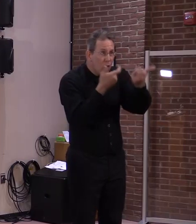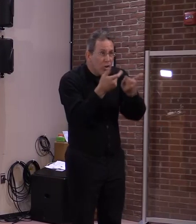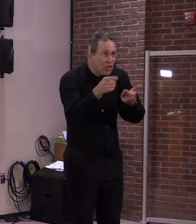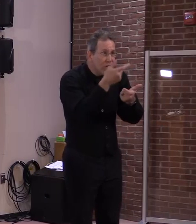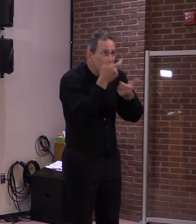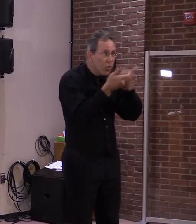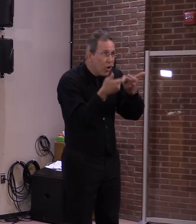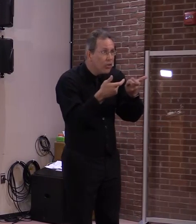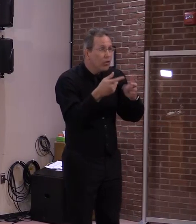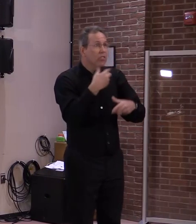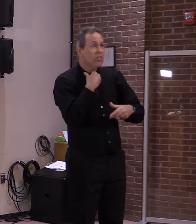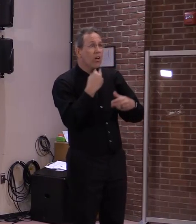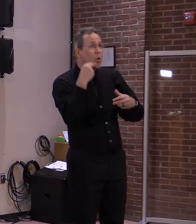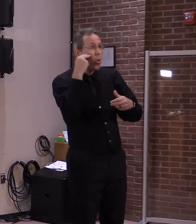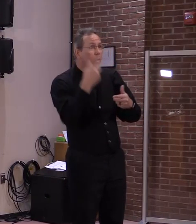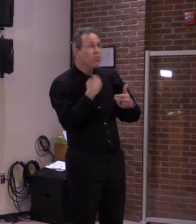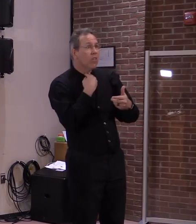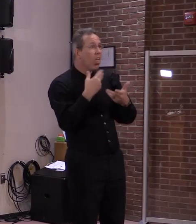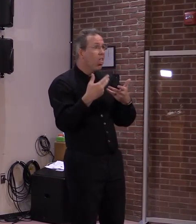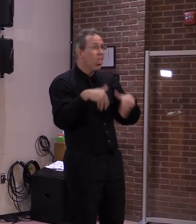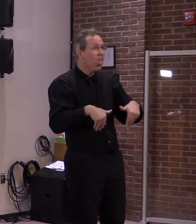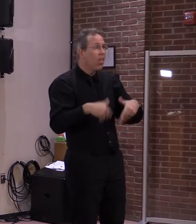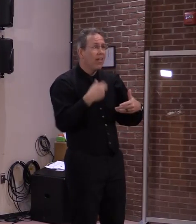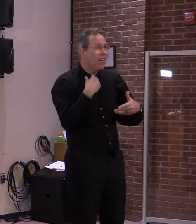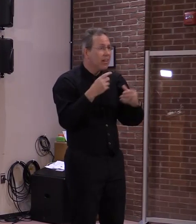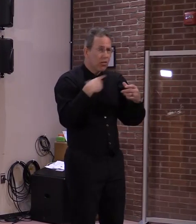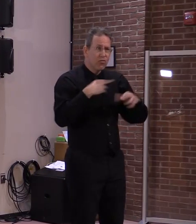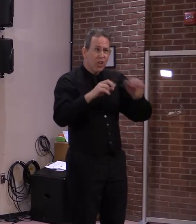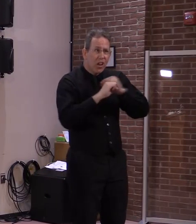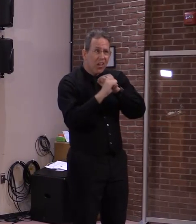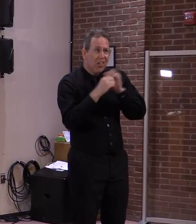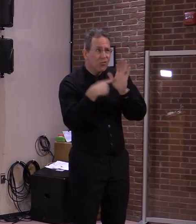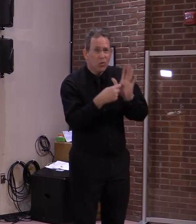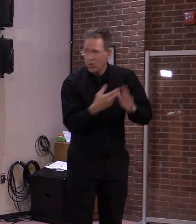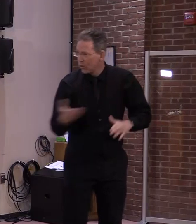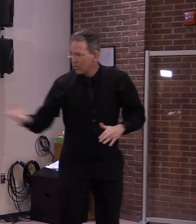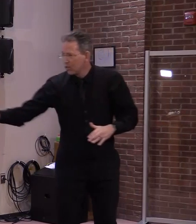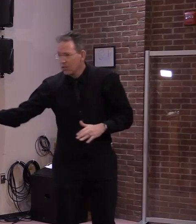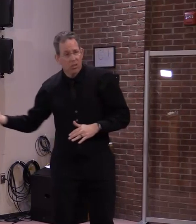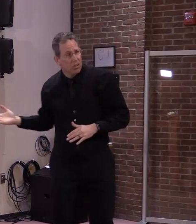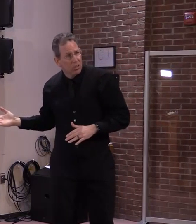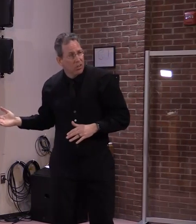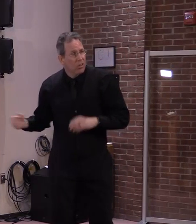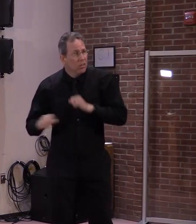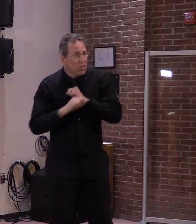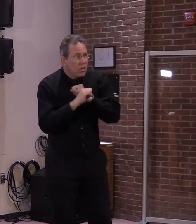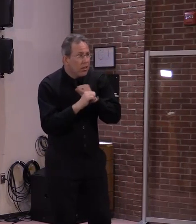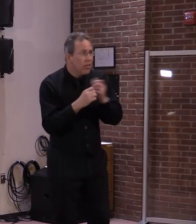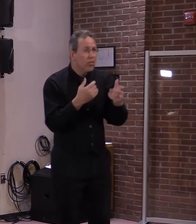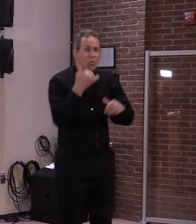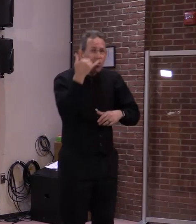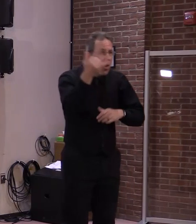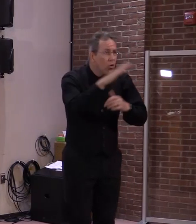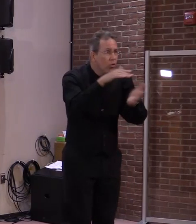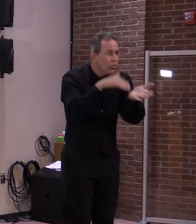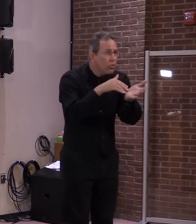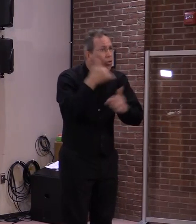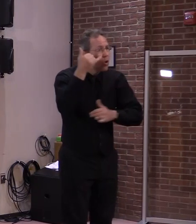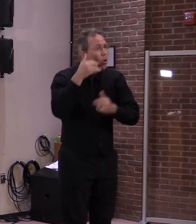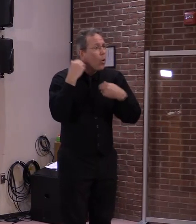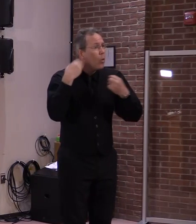out, as I said, through the various avenues that we have, home health, primary care, local